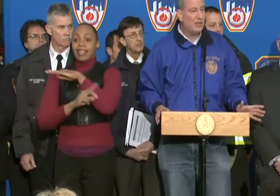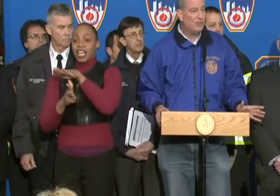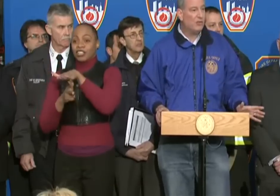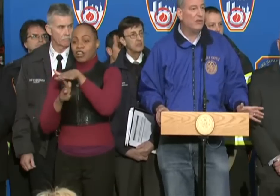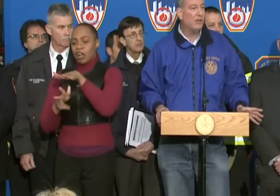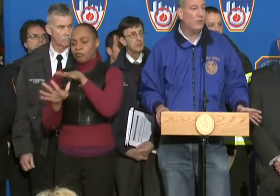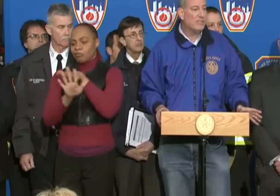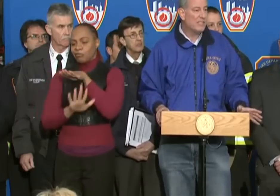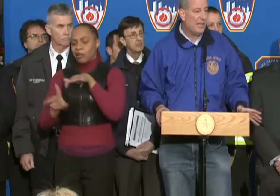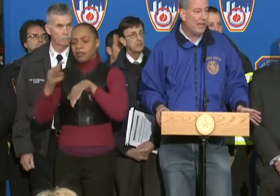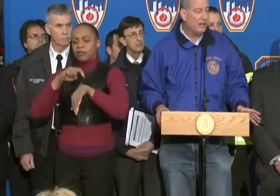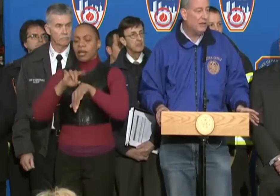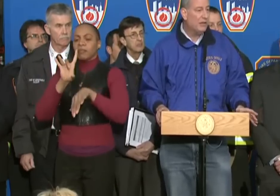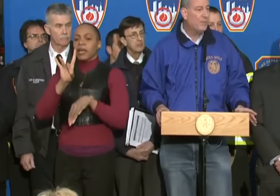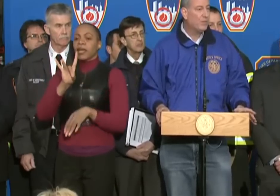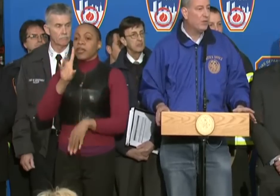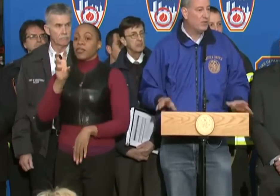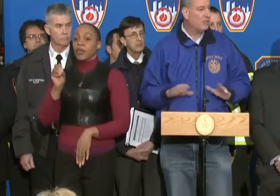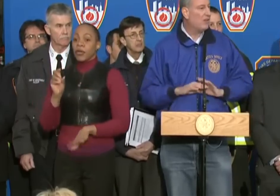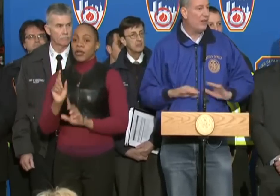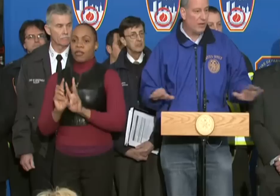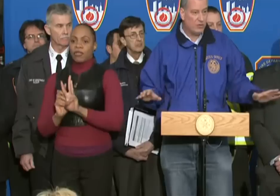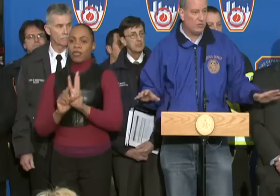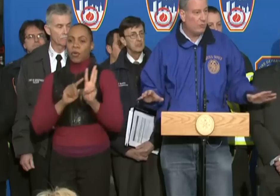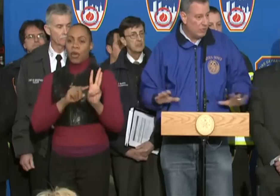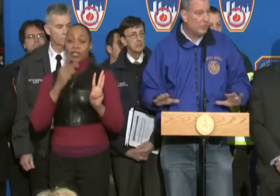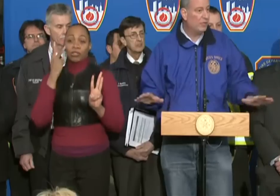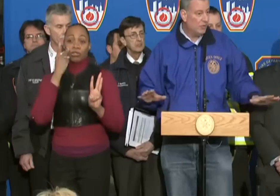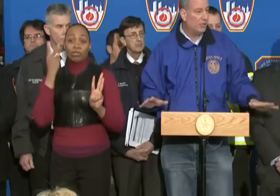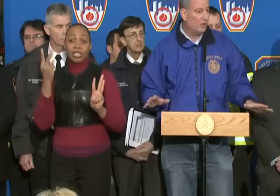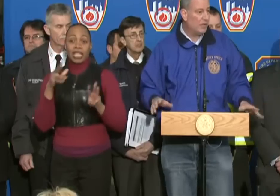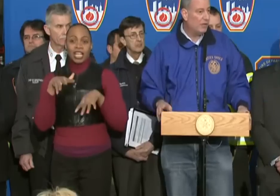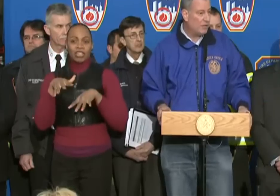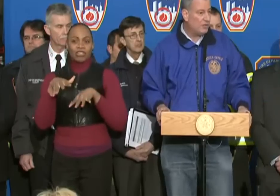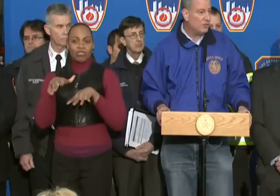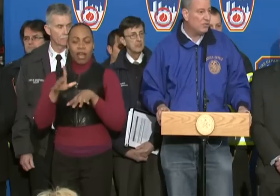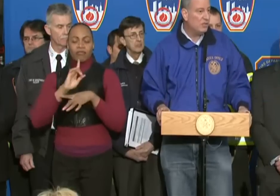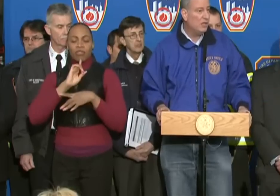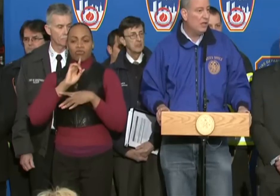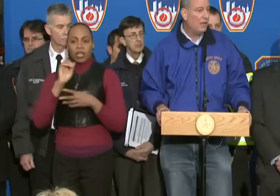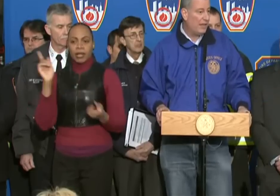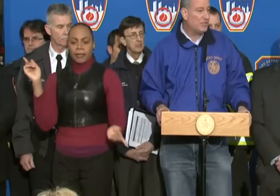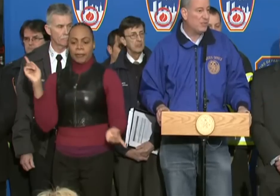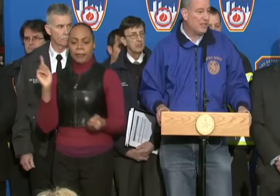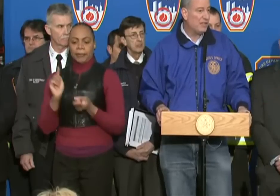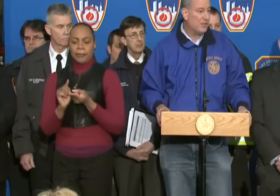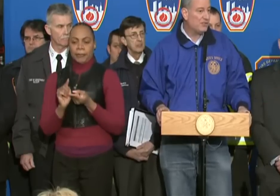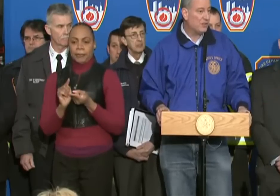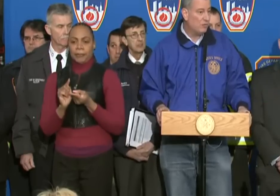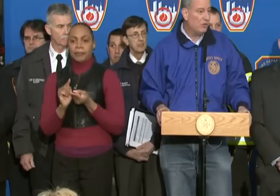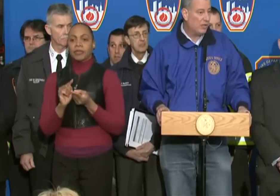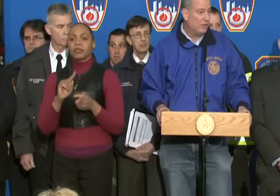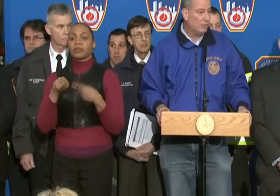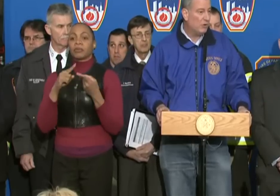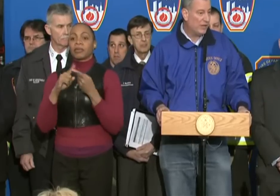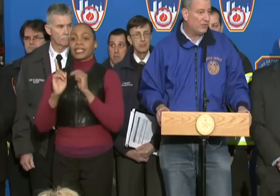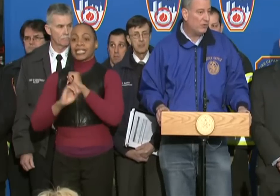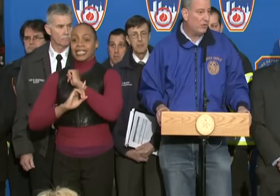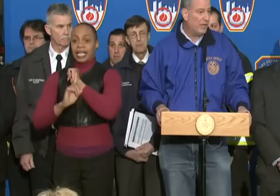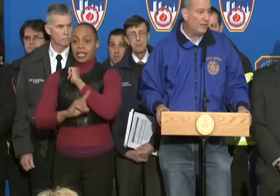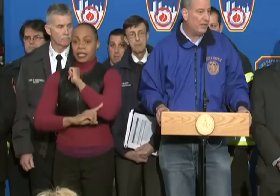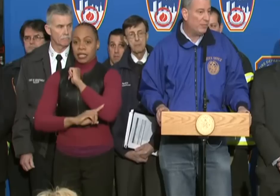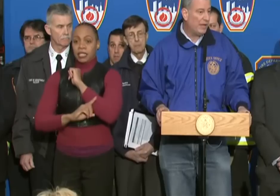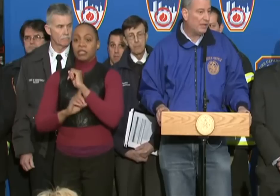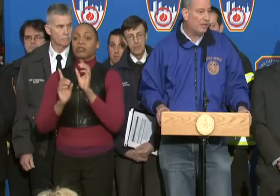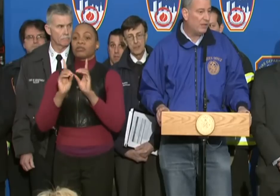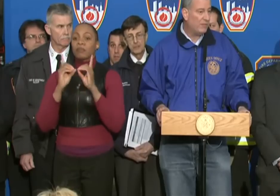pushing around 8:30 on the west side, you could see traffic was really, really greatly reduced. And that's when sanitation could really break through